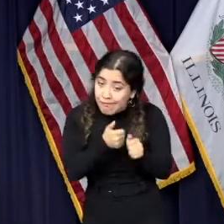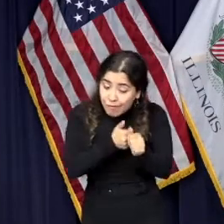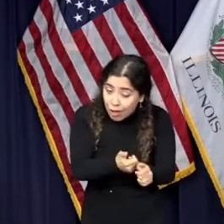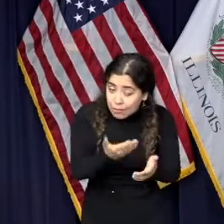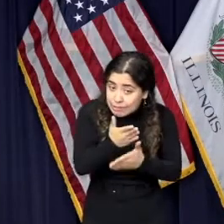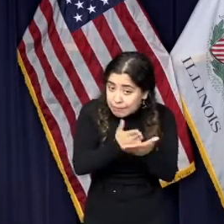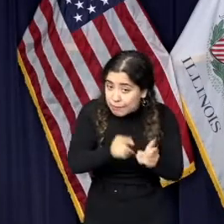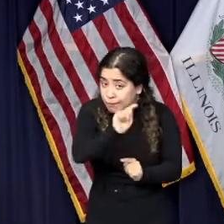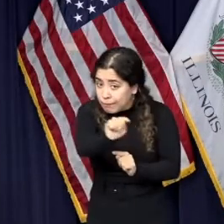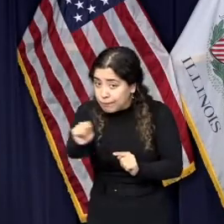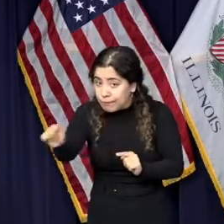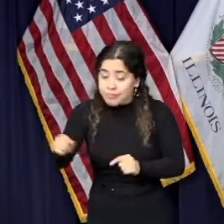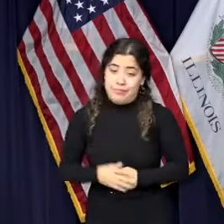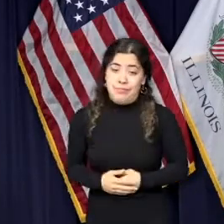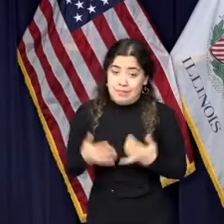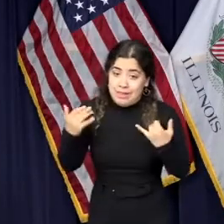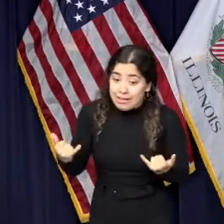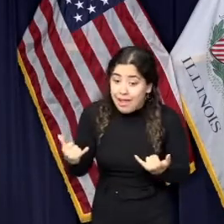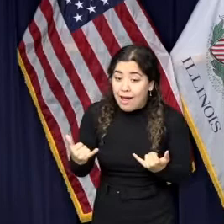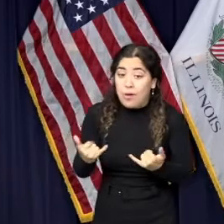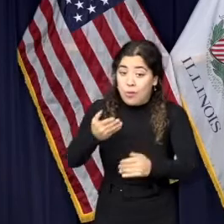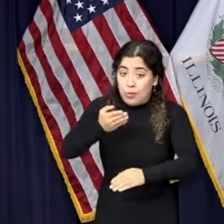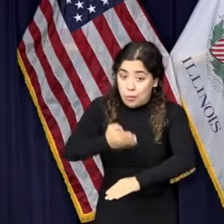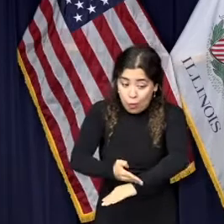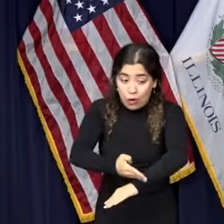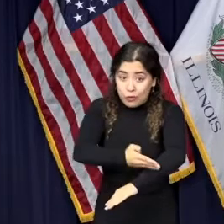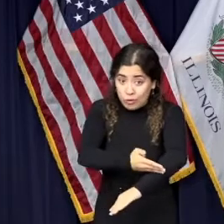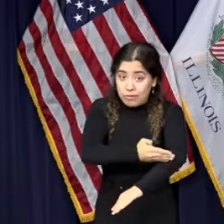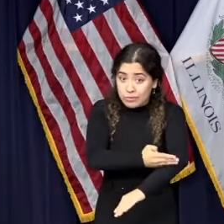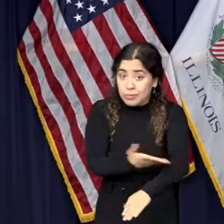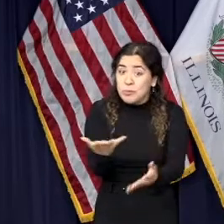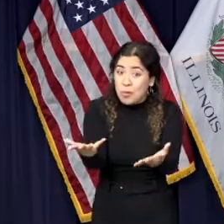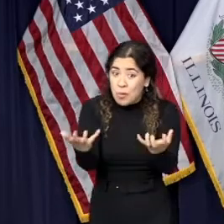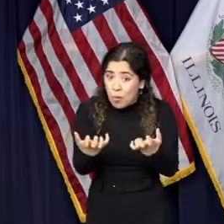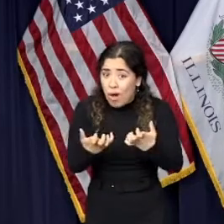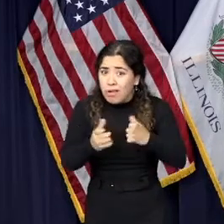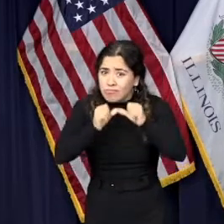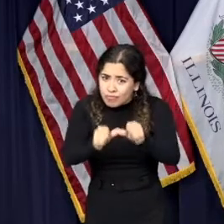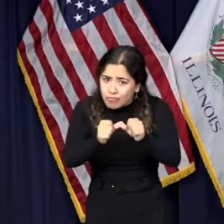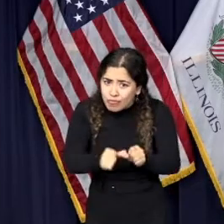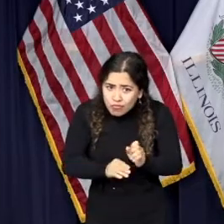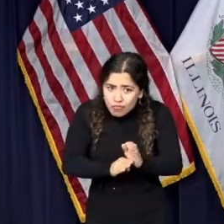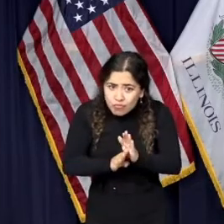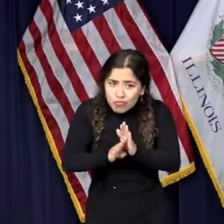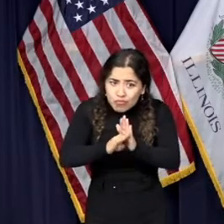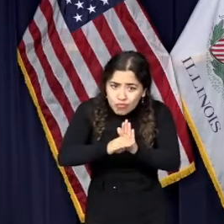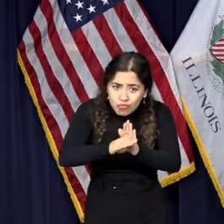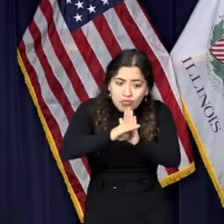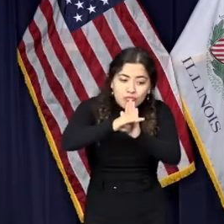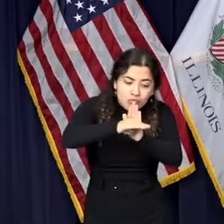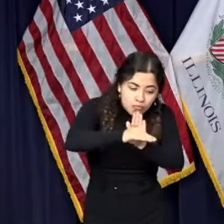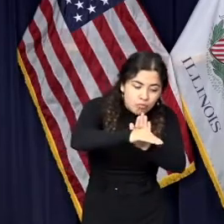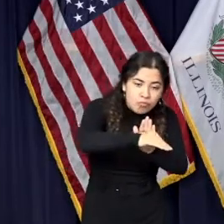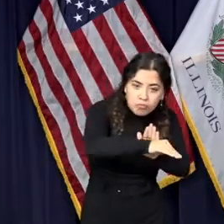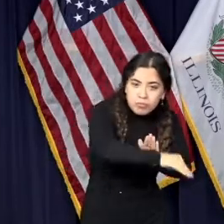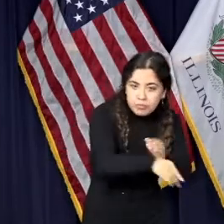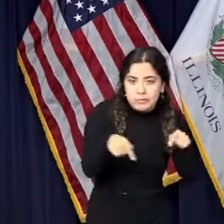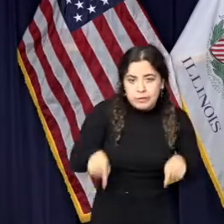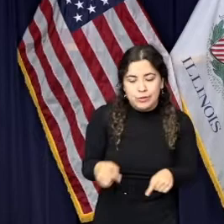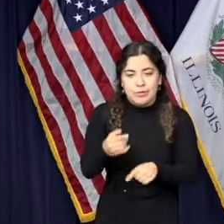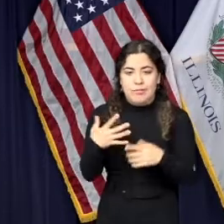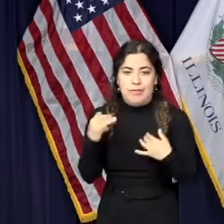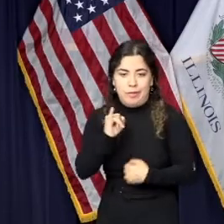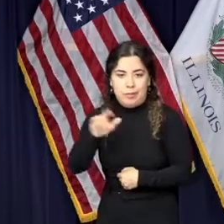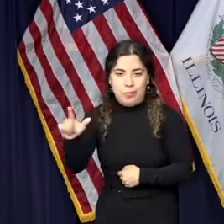put us back on the right trajectory for a healthier and safer Illinois. So let me remind everyone, taking